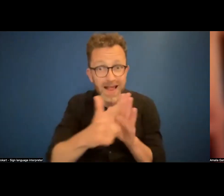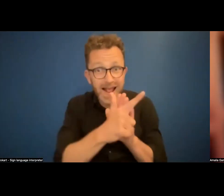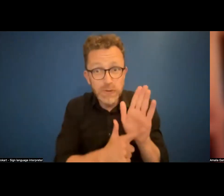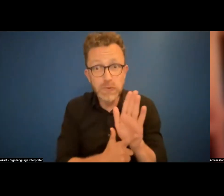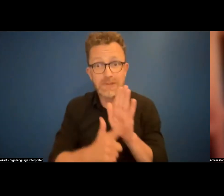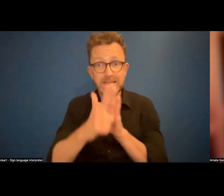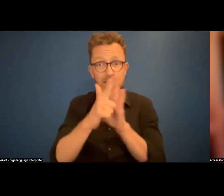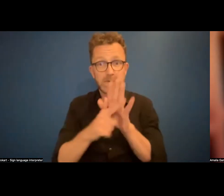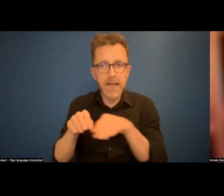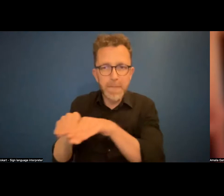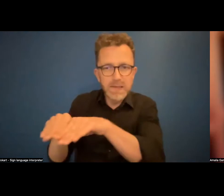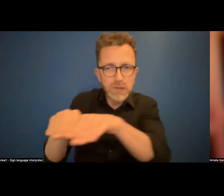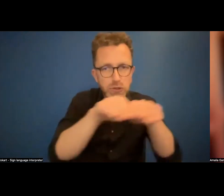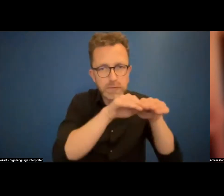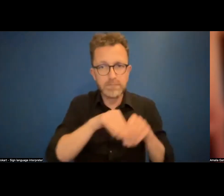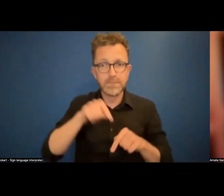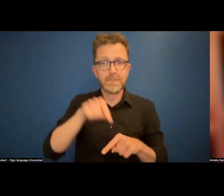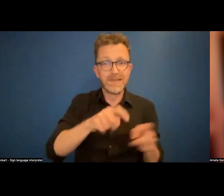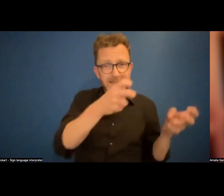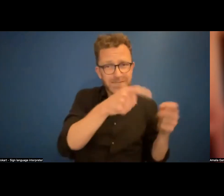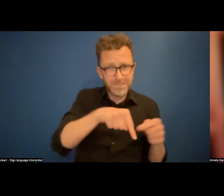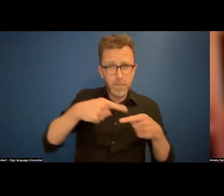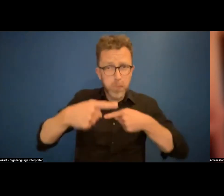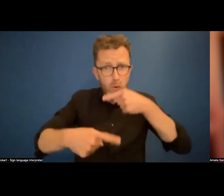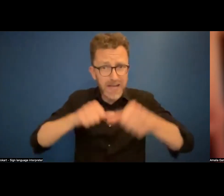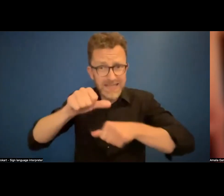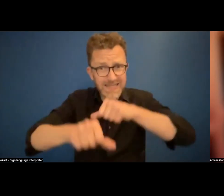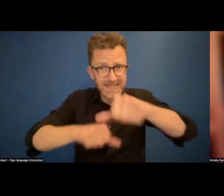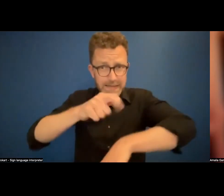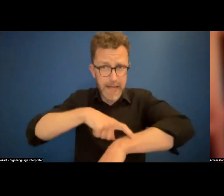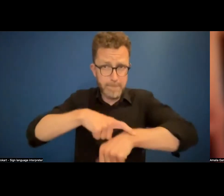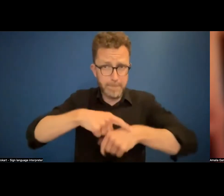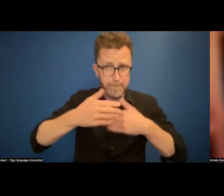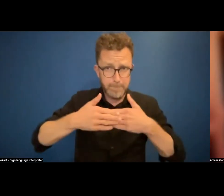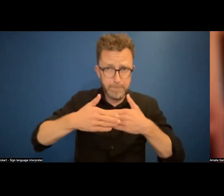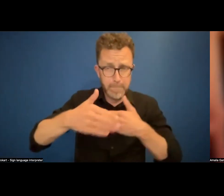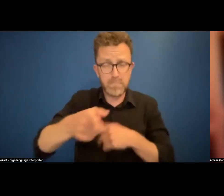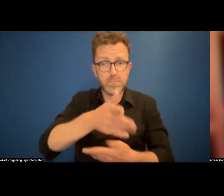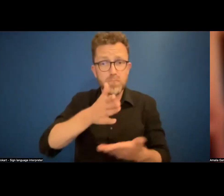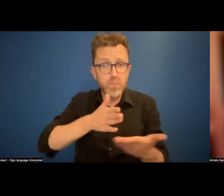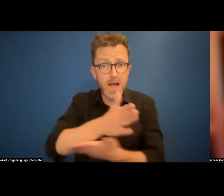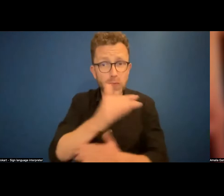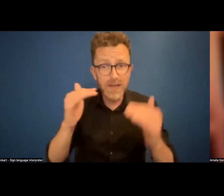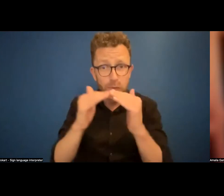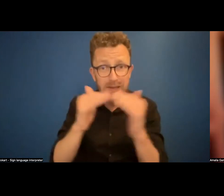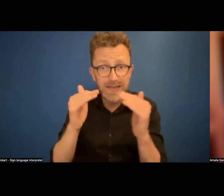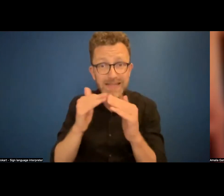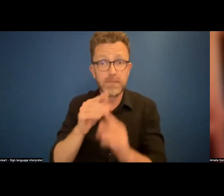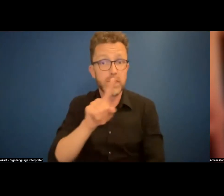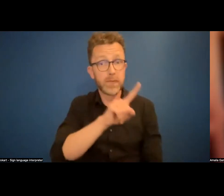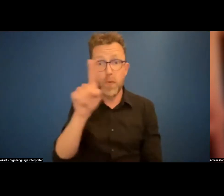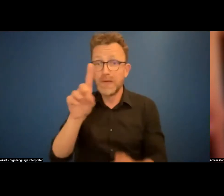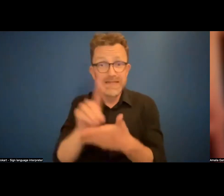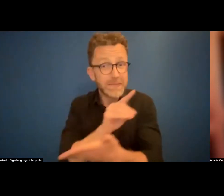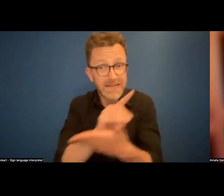statistics. The guidelines address the intersectionalities of persons with psychosocial and intellectual